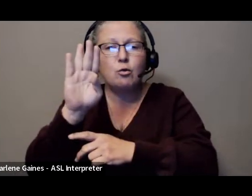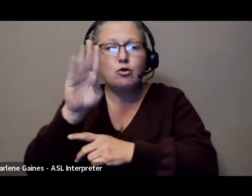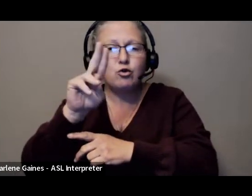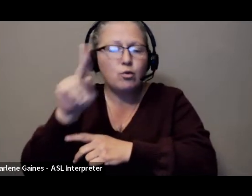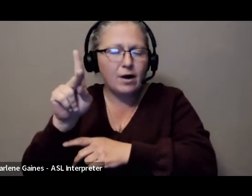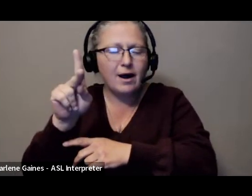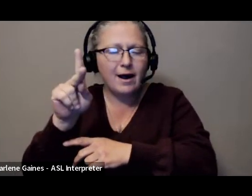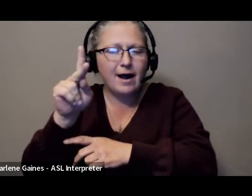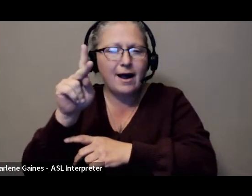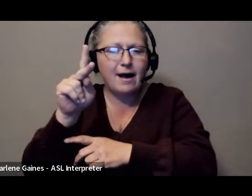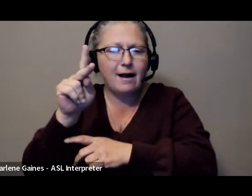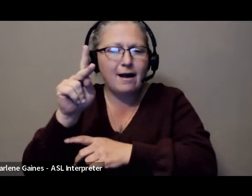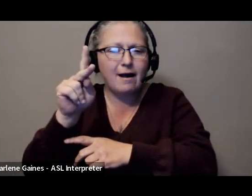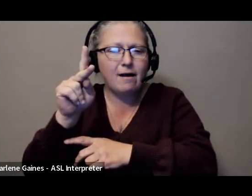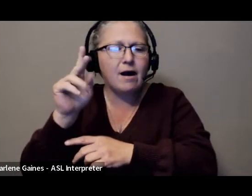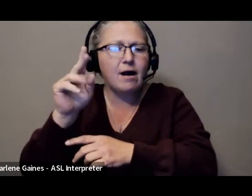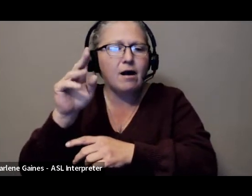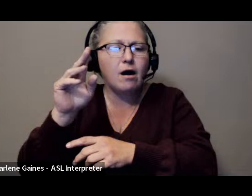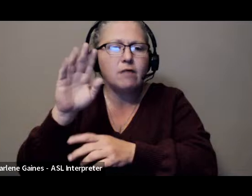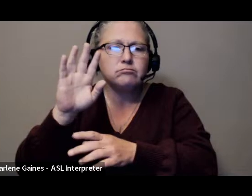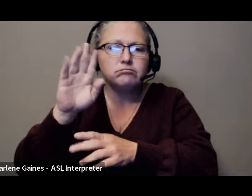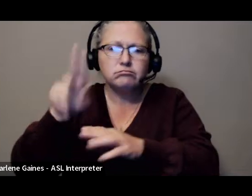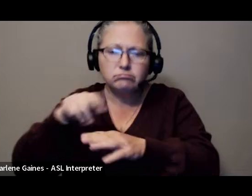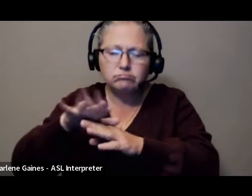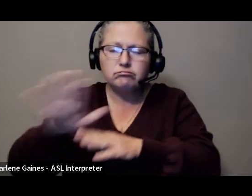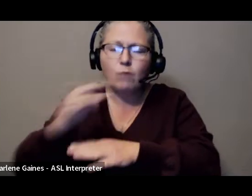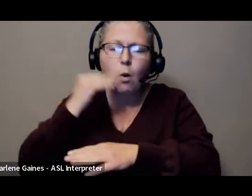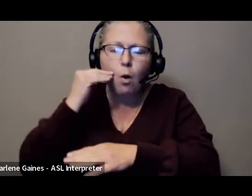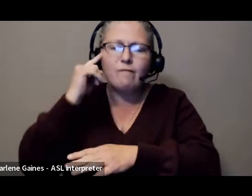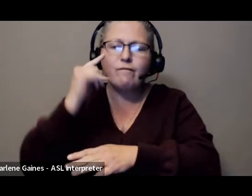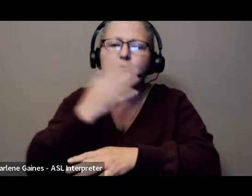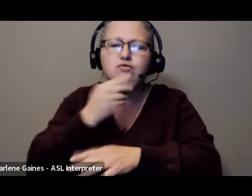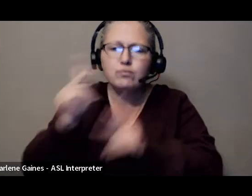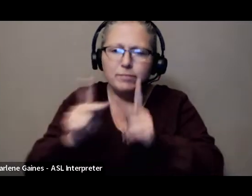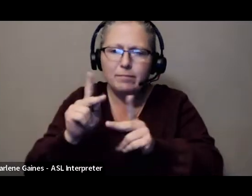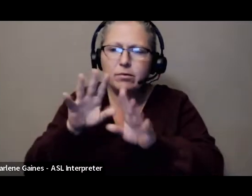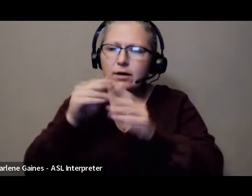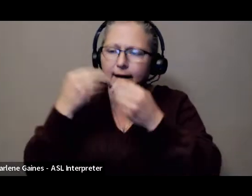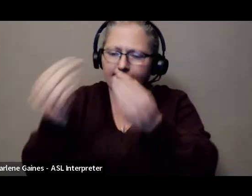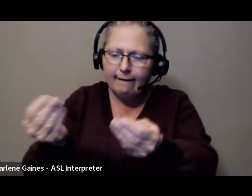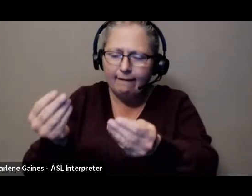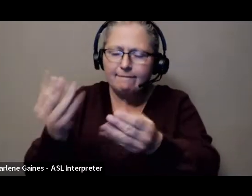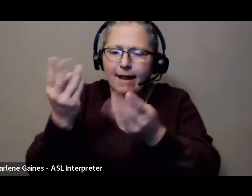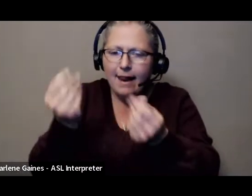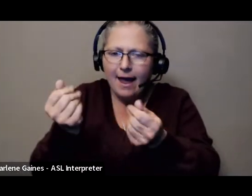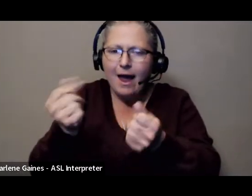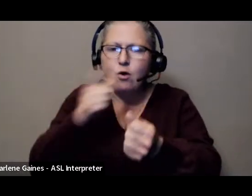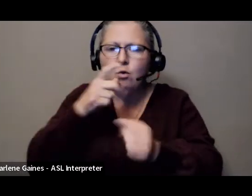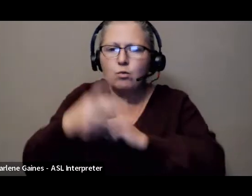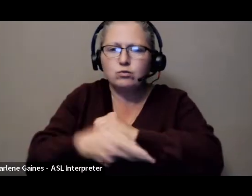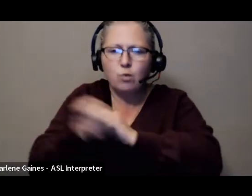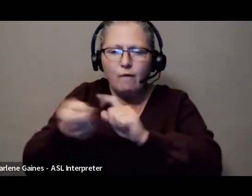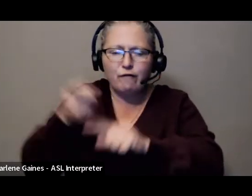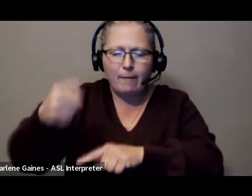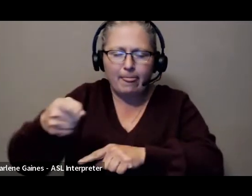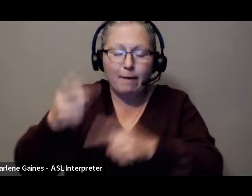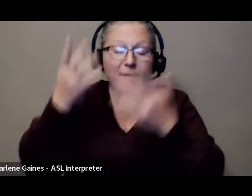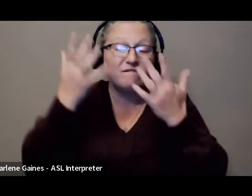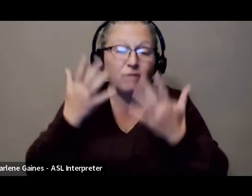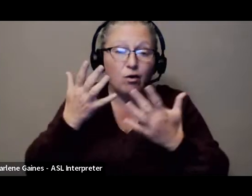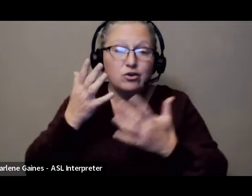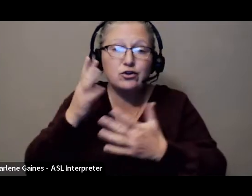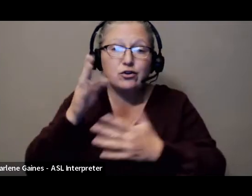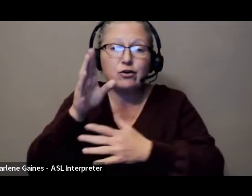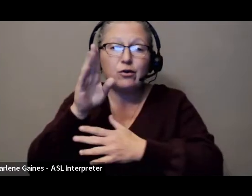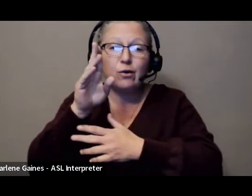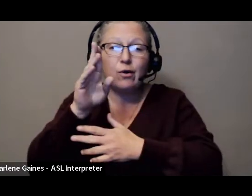create a national home for the Jewish people, to give Jews the land that was taken from them. Unfortunately, the British ignored